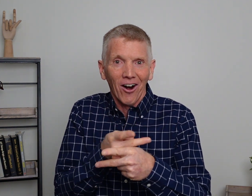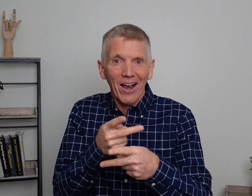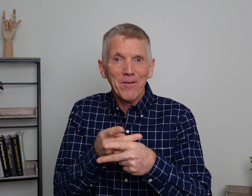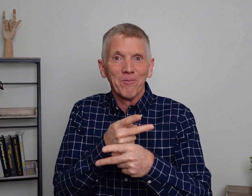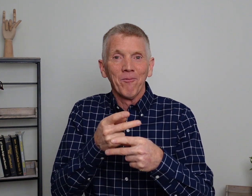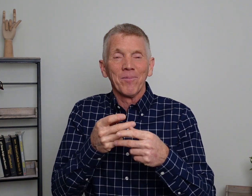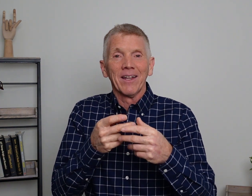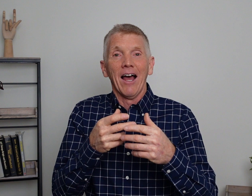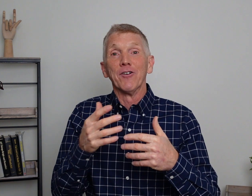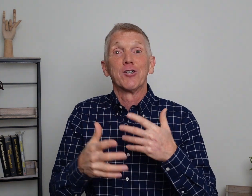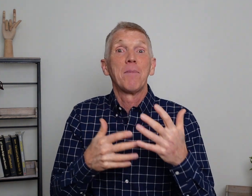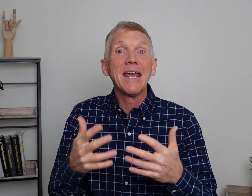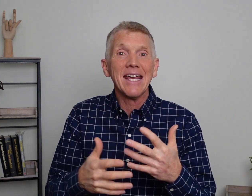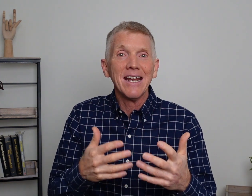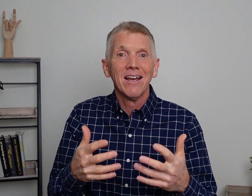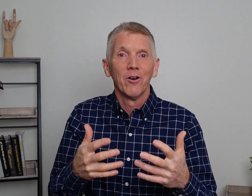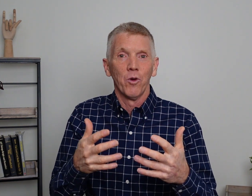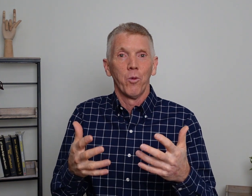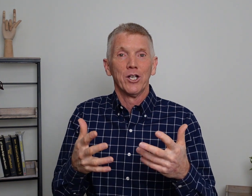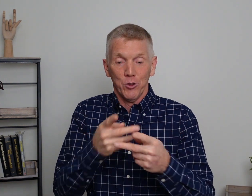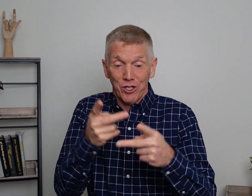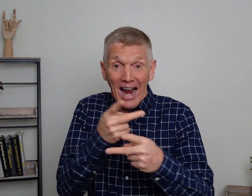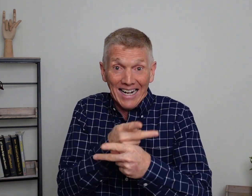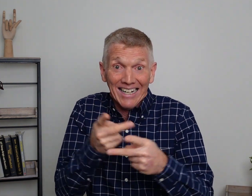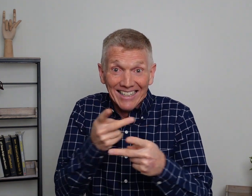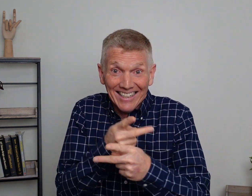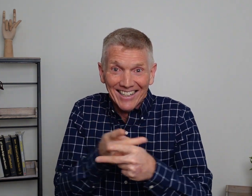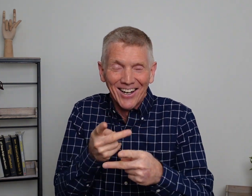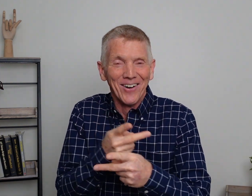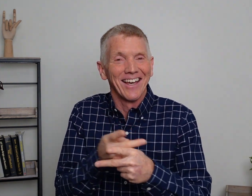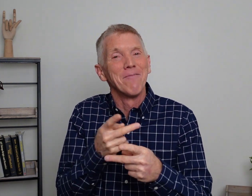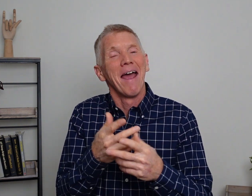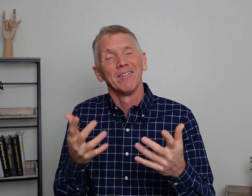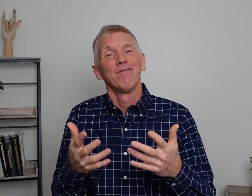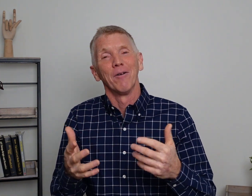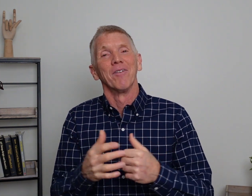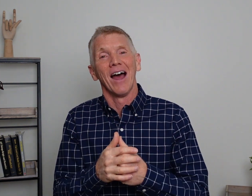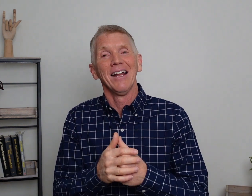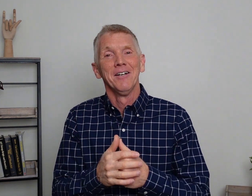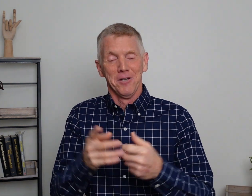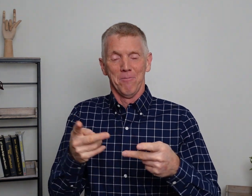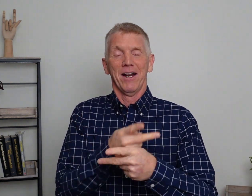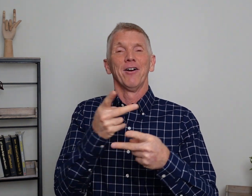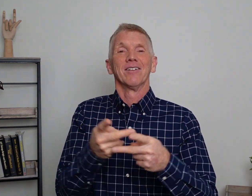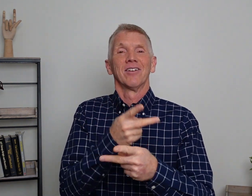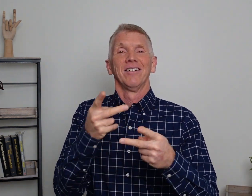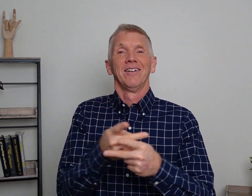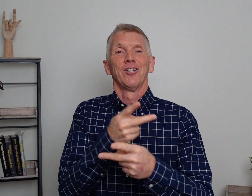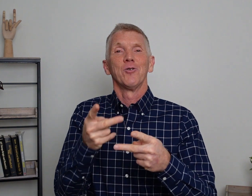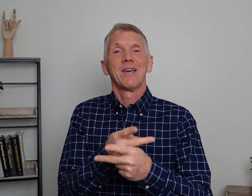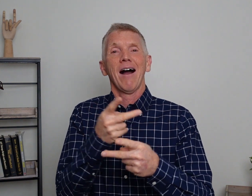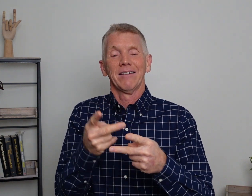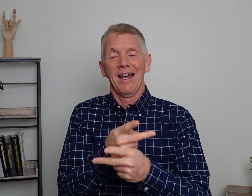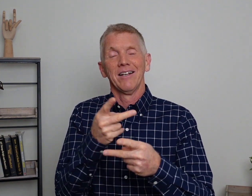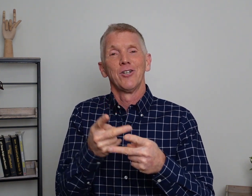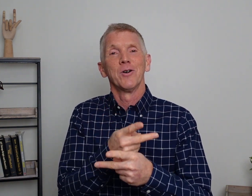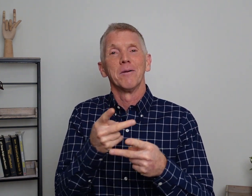right? Now the speed with which you sign it, okay, you may have a little fun with that, but here it is. To calculate, to